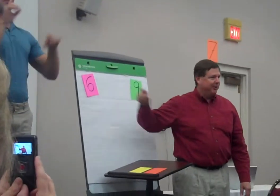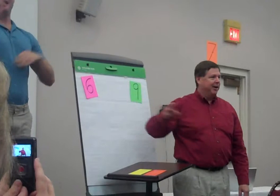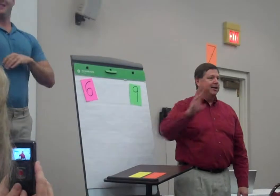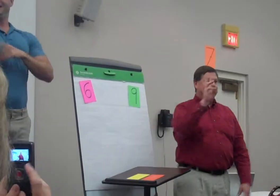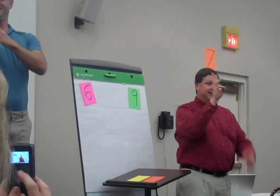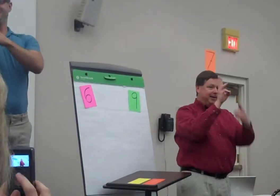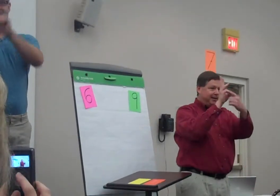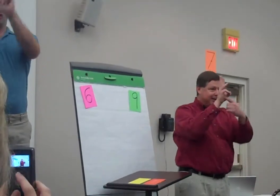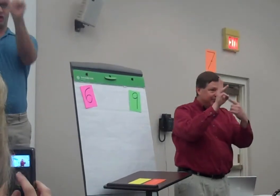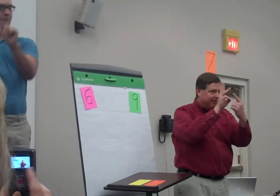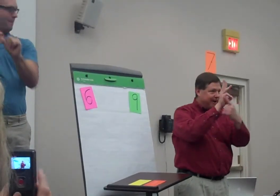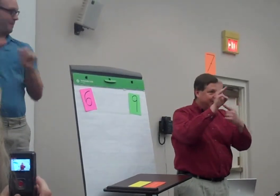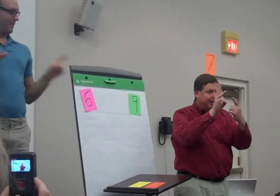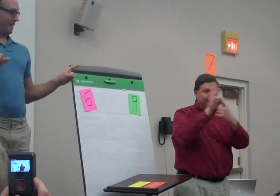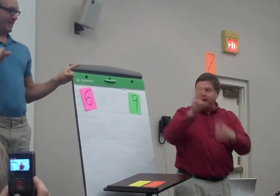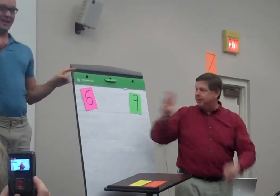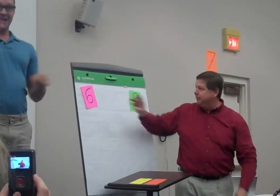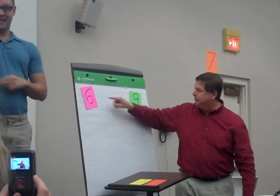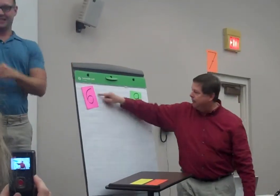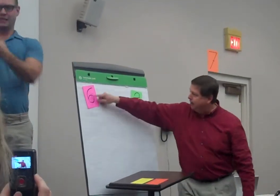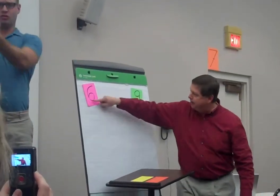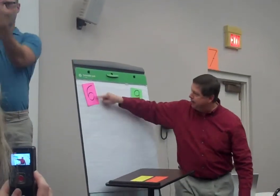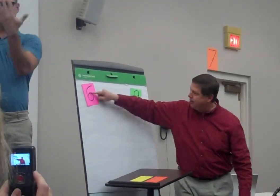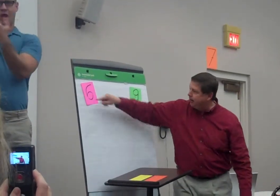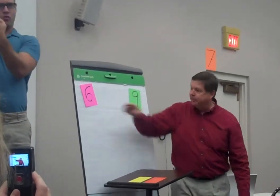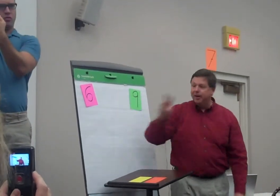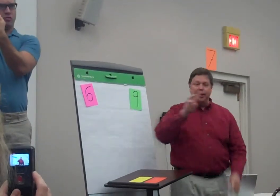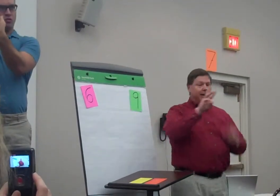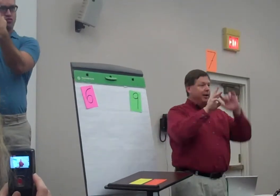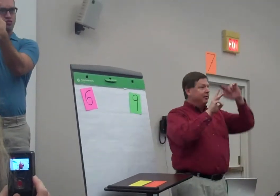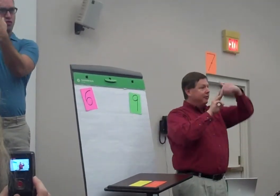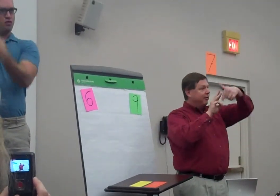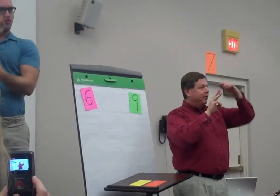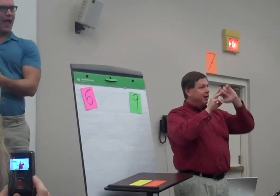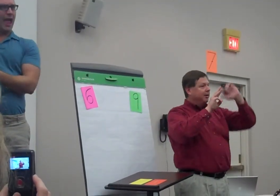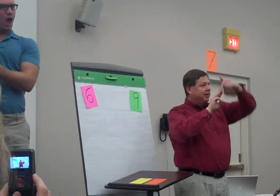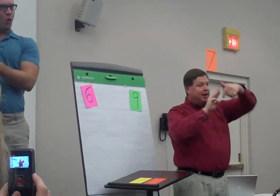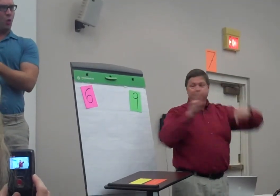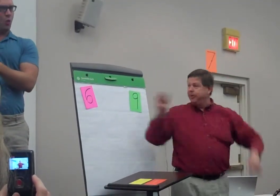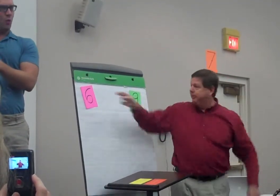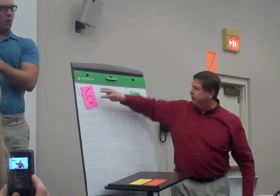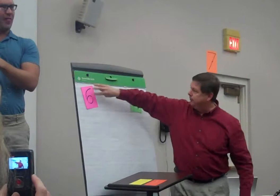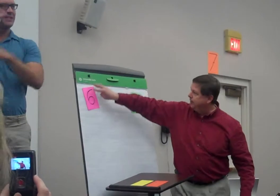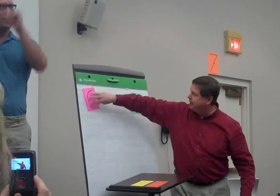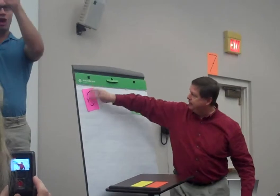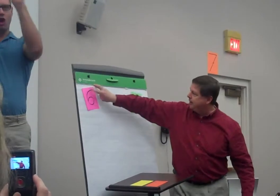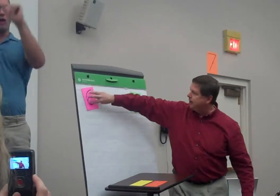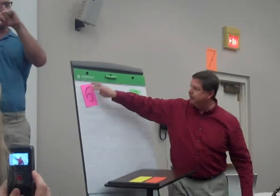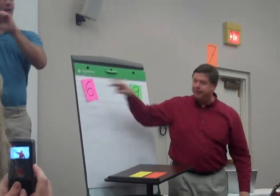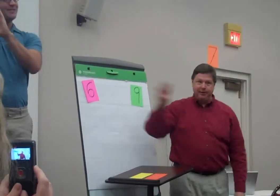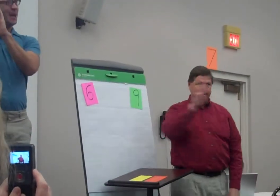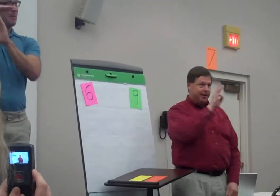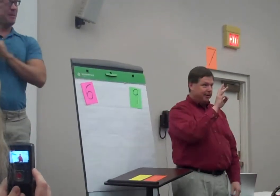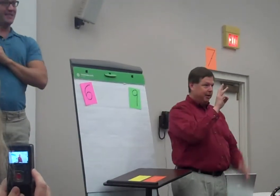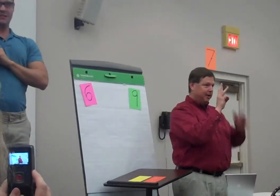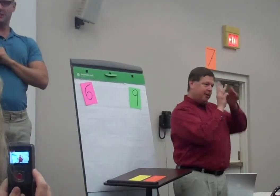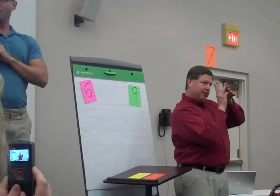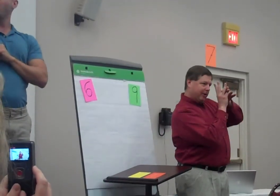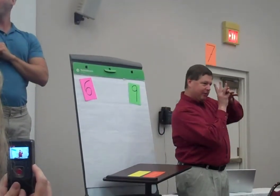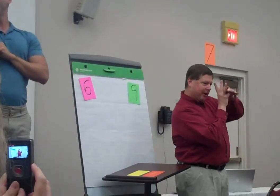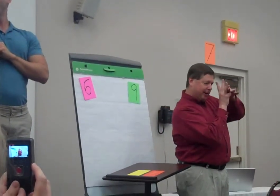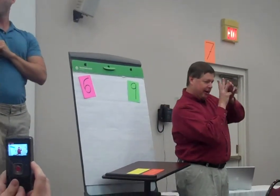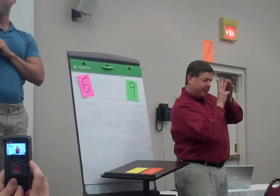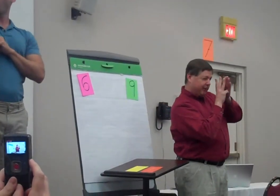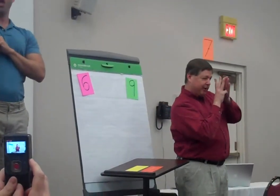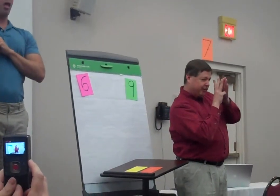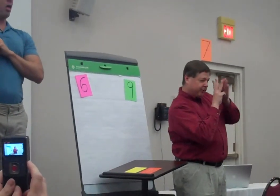round, okay? See, it's round on the bottom, and it's curvy on top, okay?